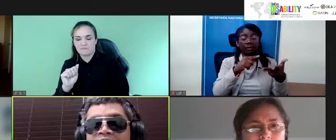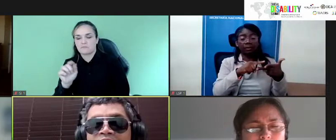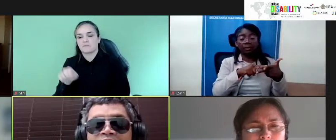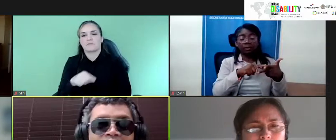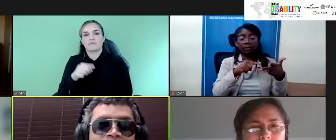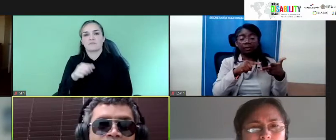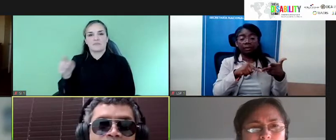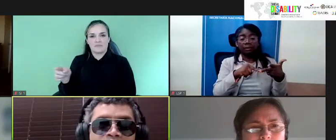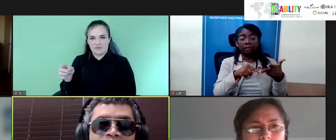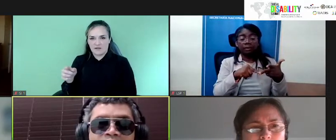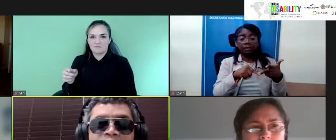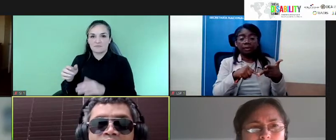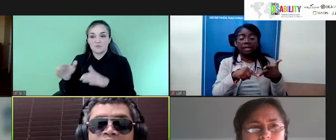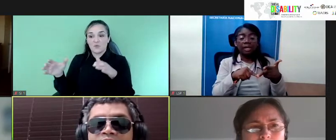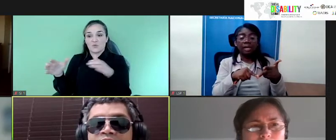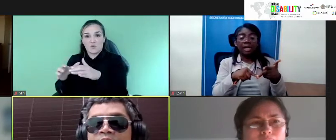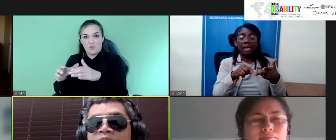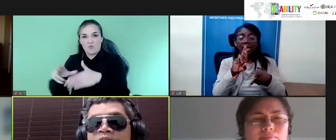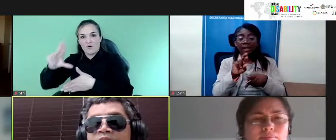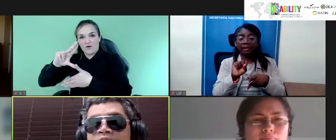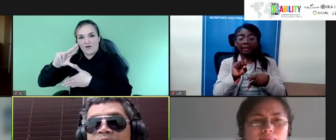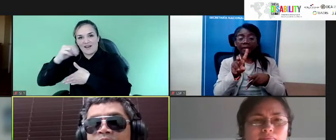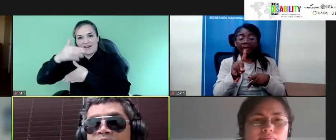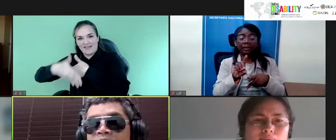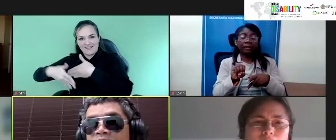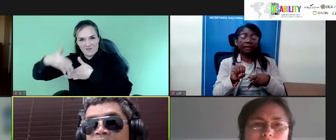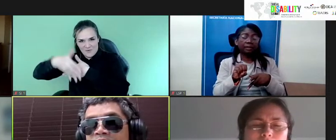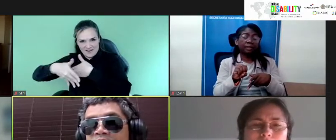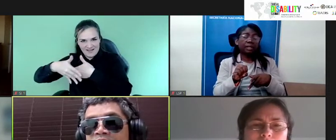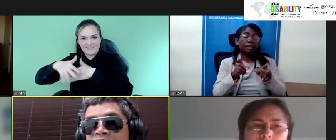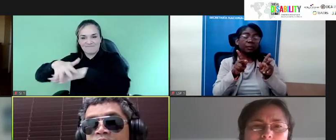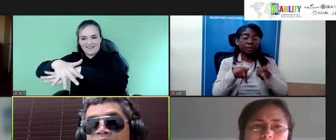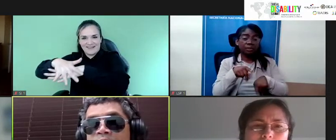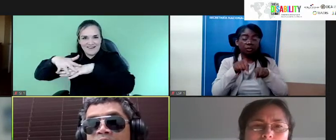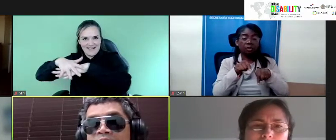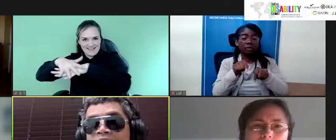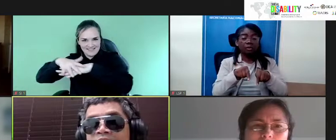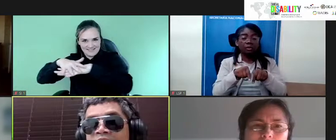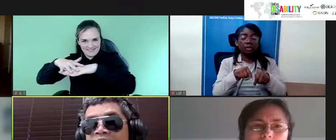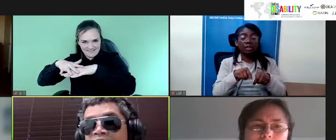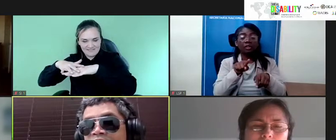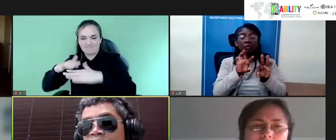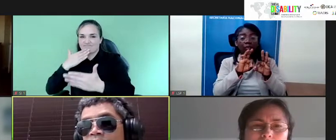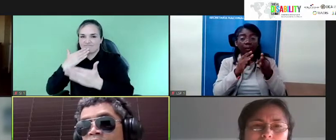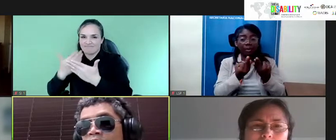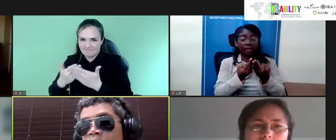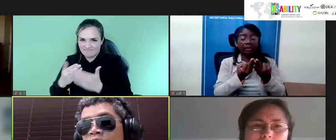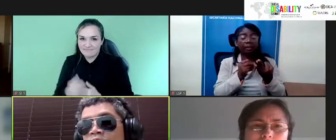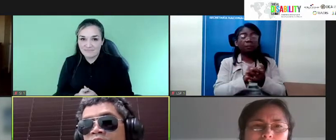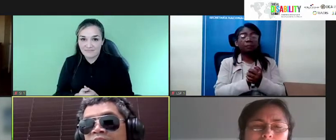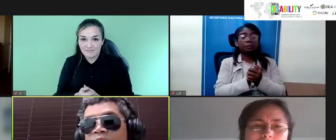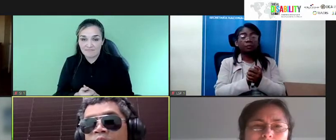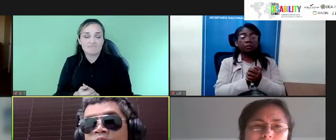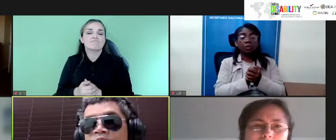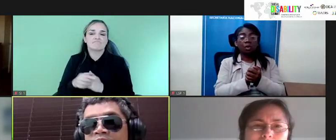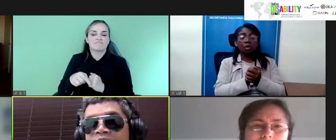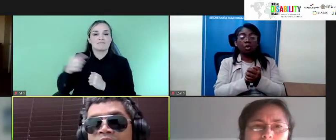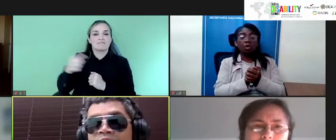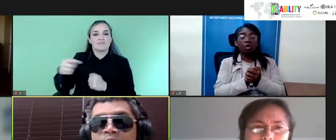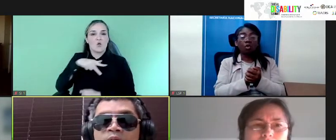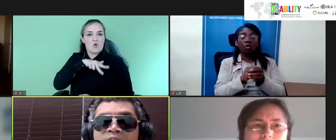sorts of discrimination and guests persons with disabilities by the oas the